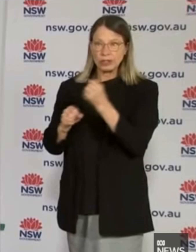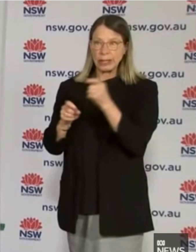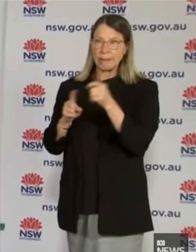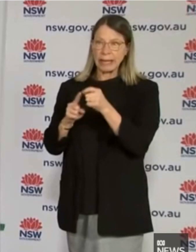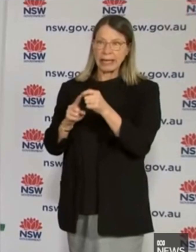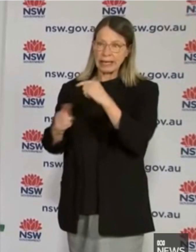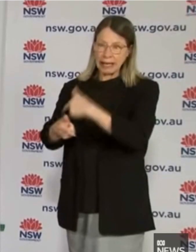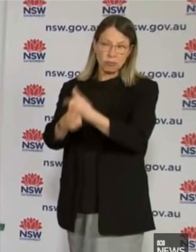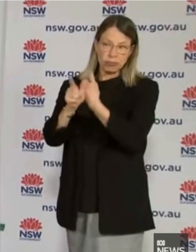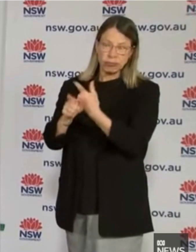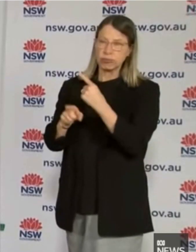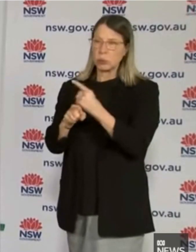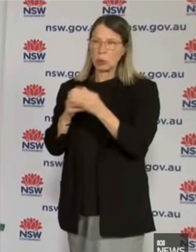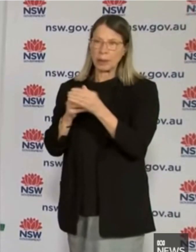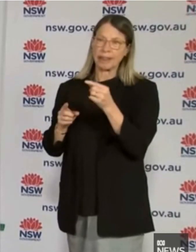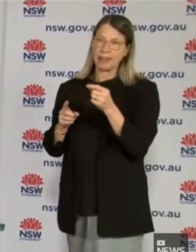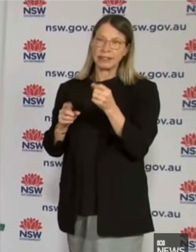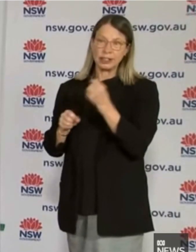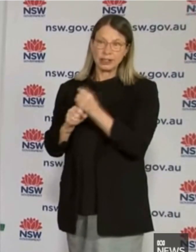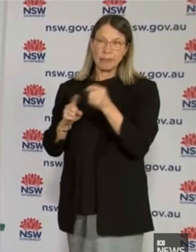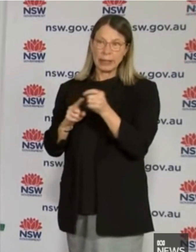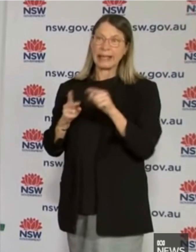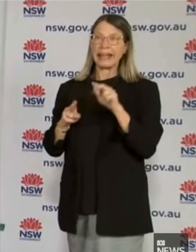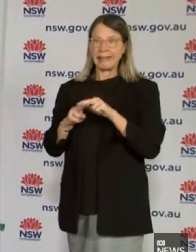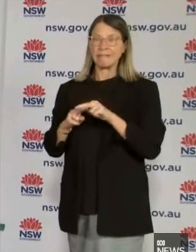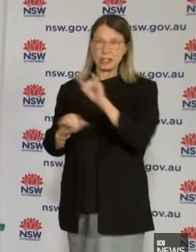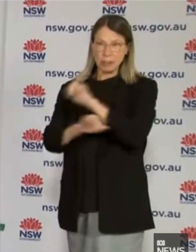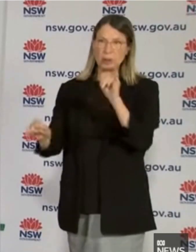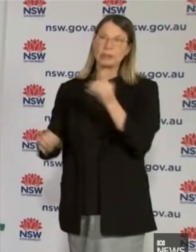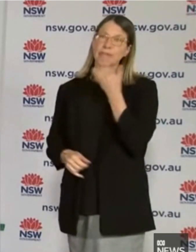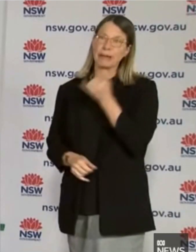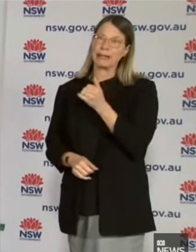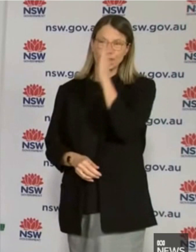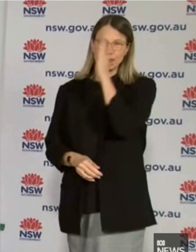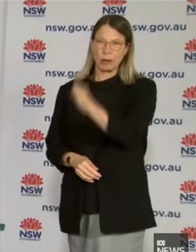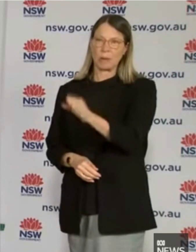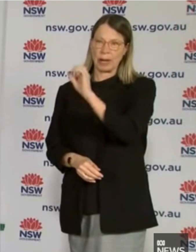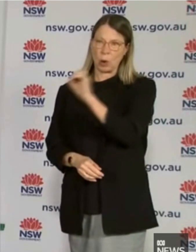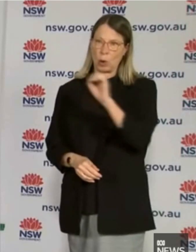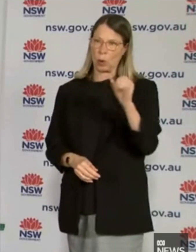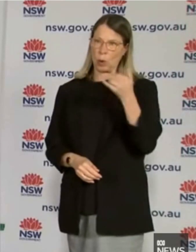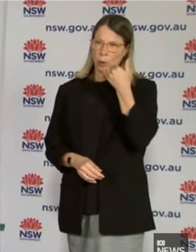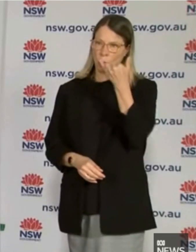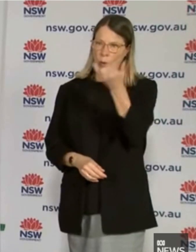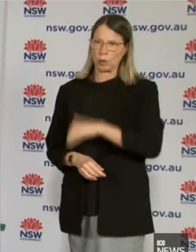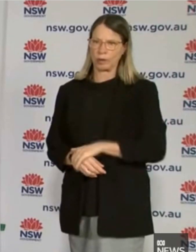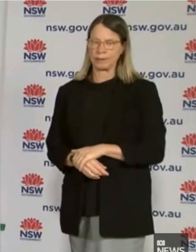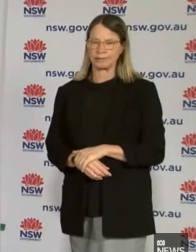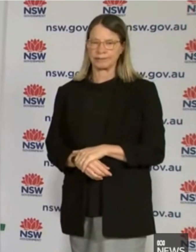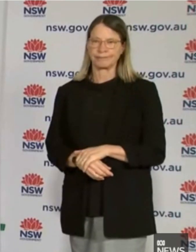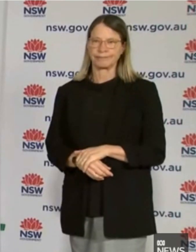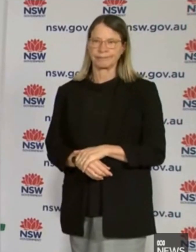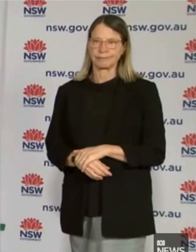if you're concerned it's a medical emergency, call 000. Dr. Are you planning to notify the media of the outbreak at this hospital